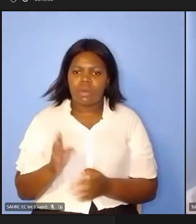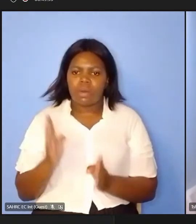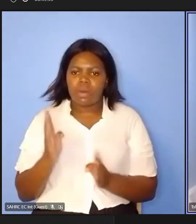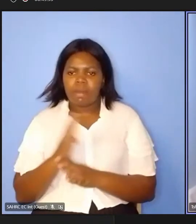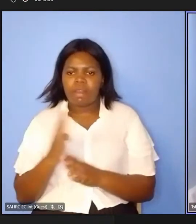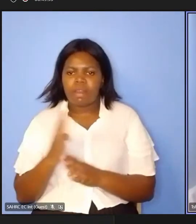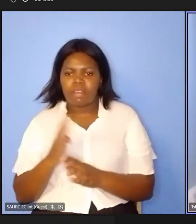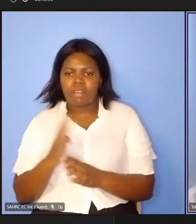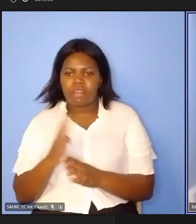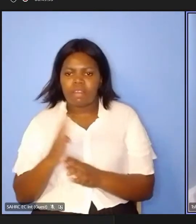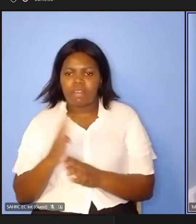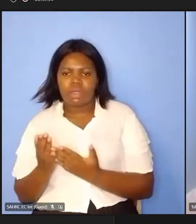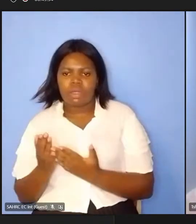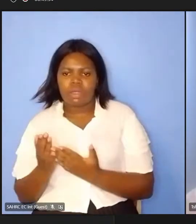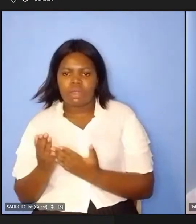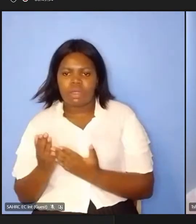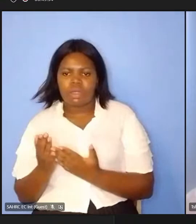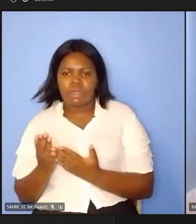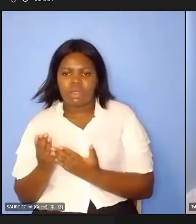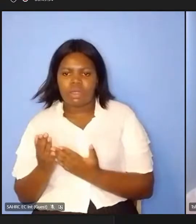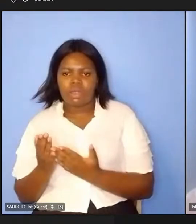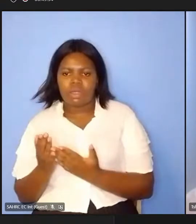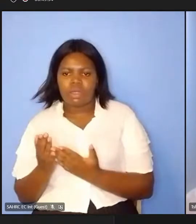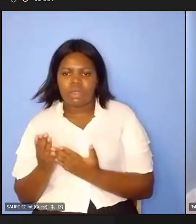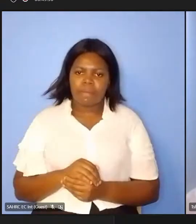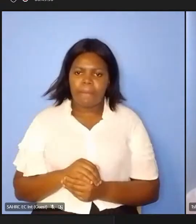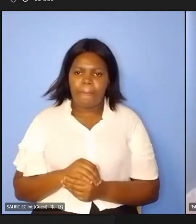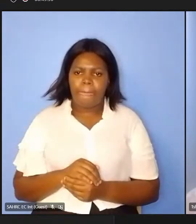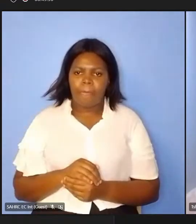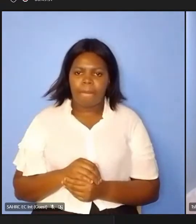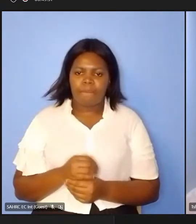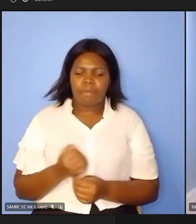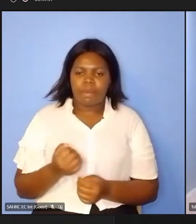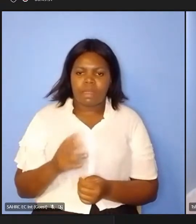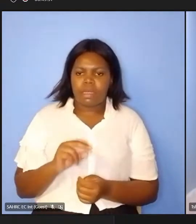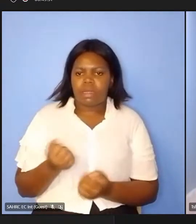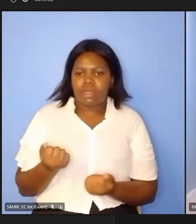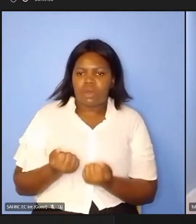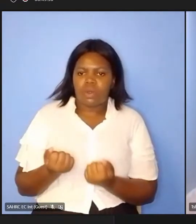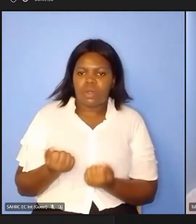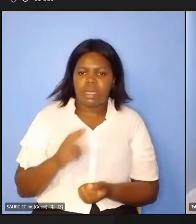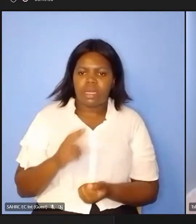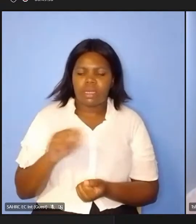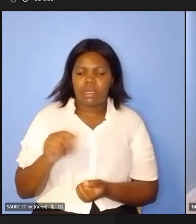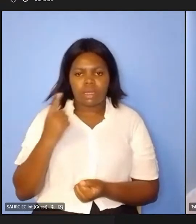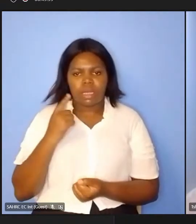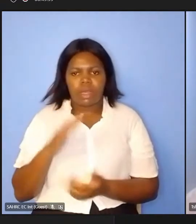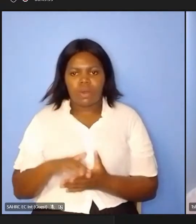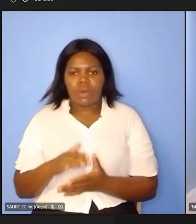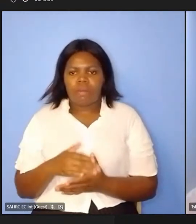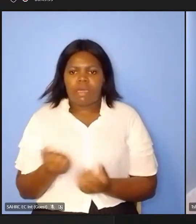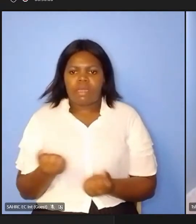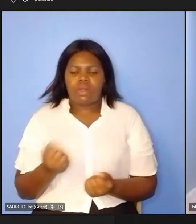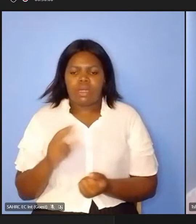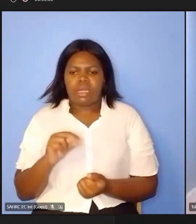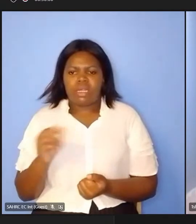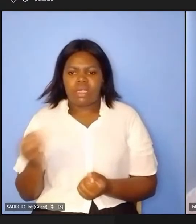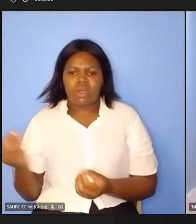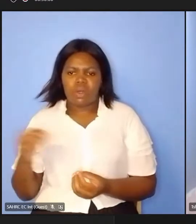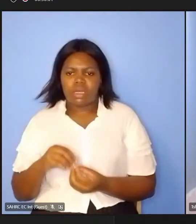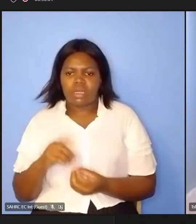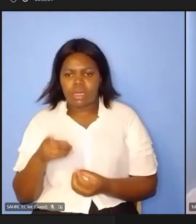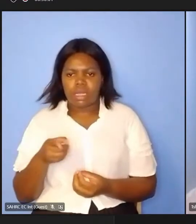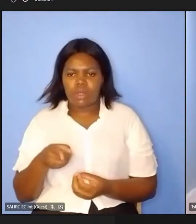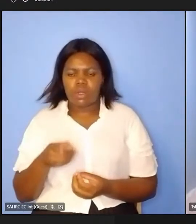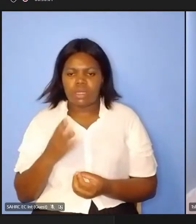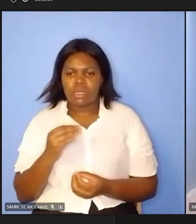schooling system? And what do you suggest do we do superimposing this conversation onto that